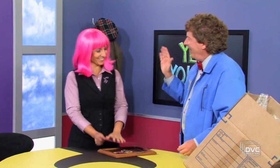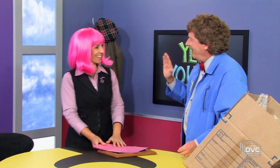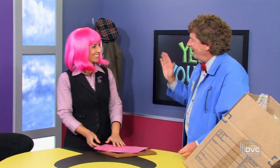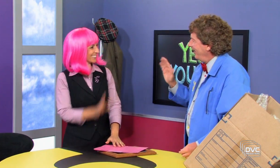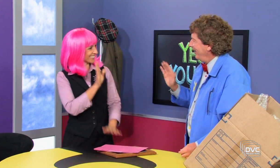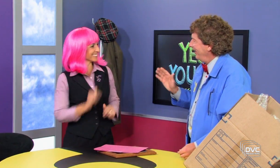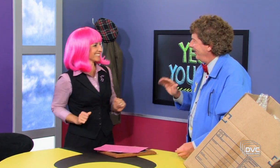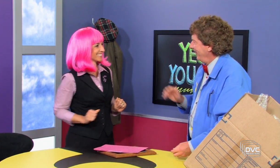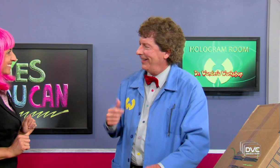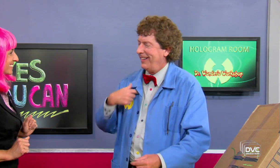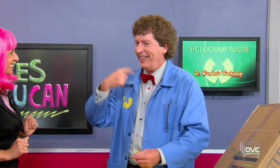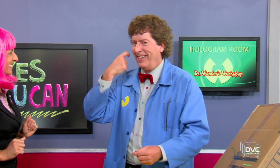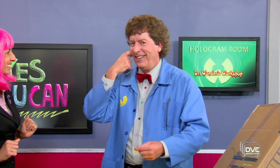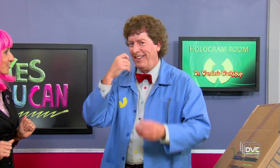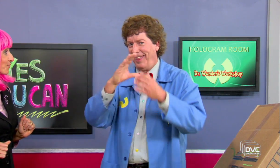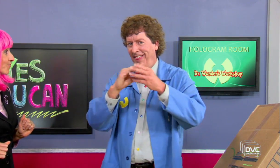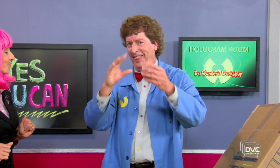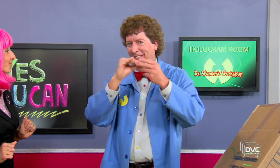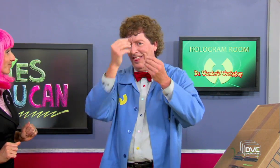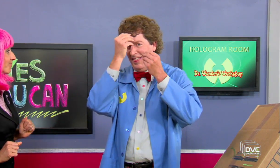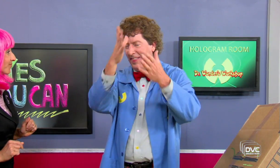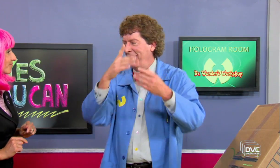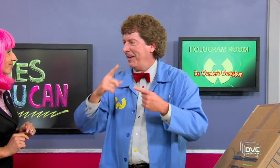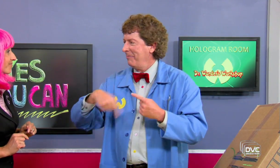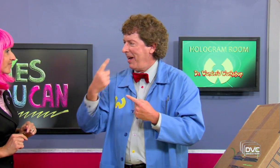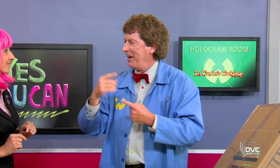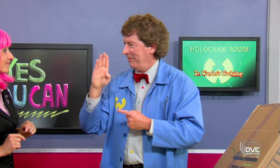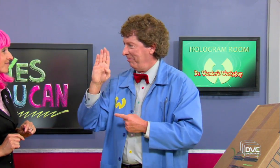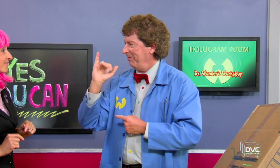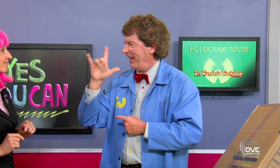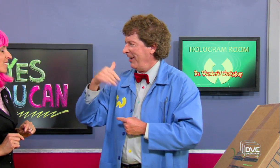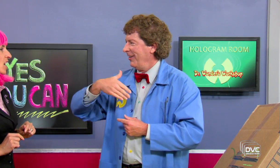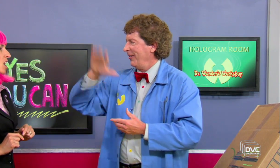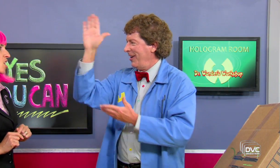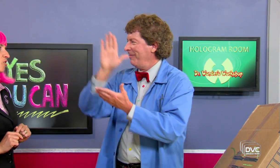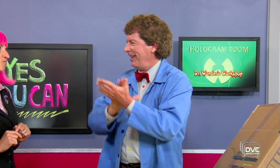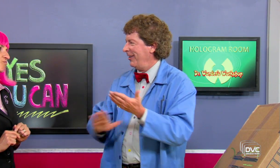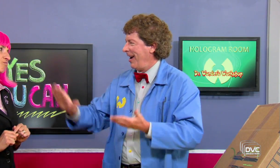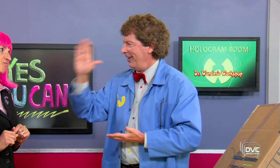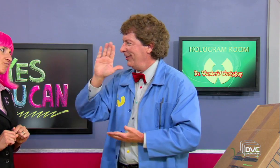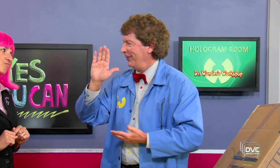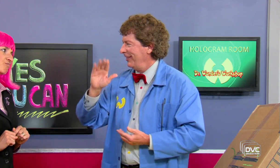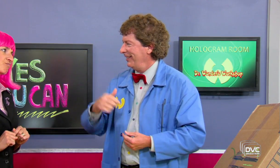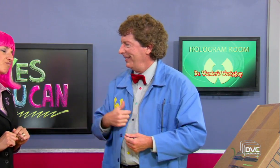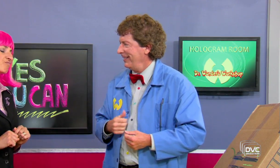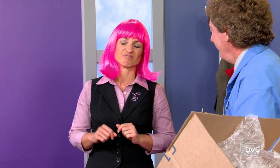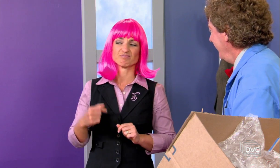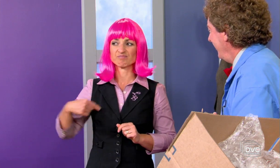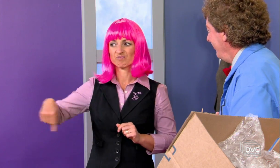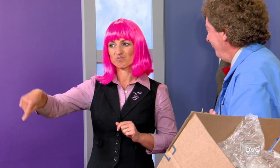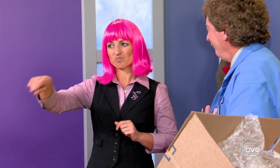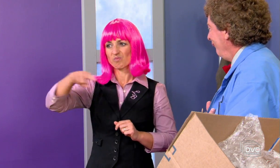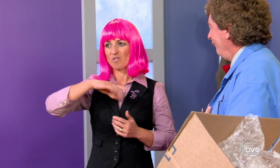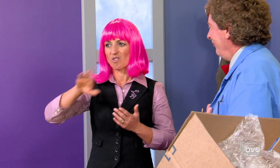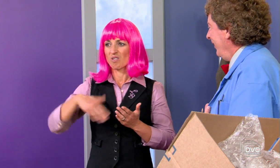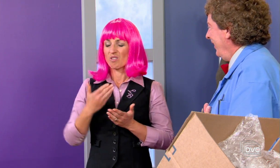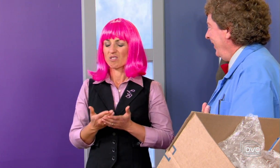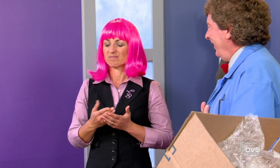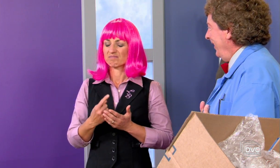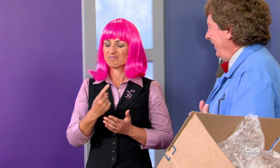Oh, hi, Lisa. Hi. I was just telling them about Billy going back to college. Yes, we'll